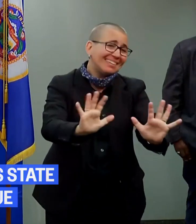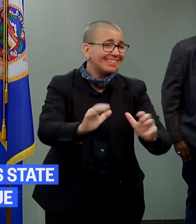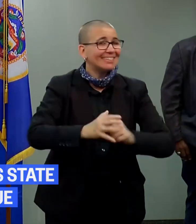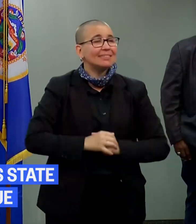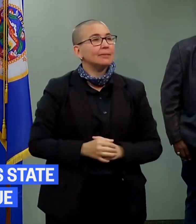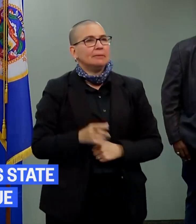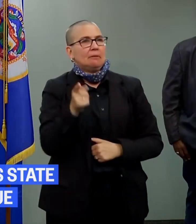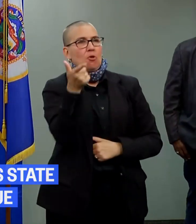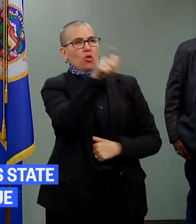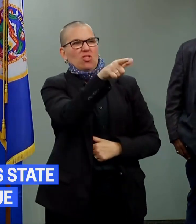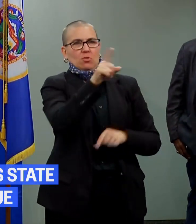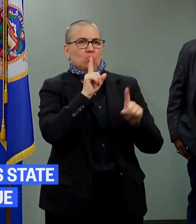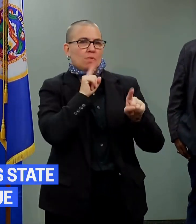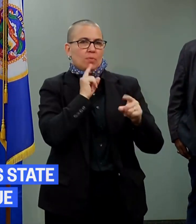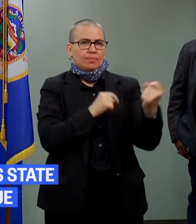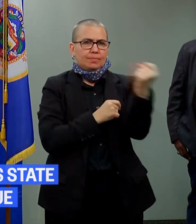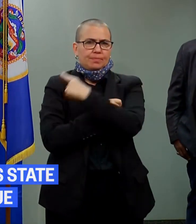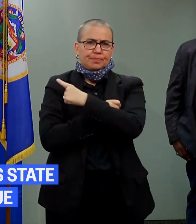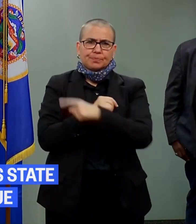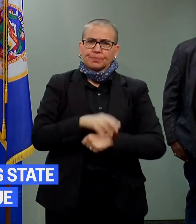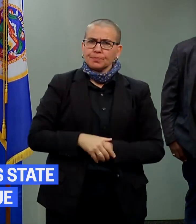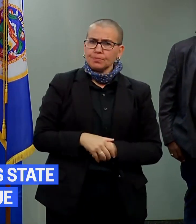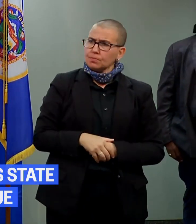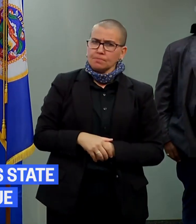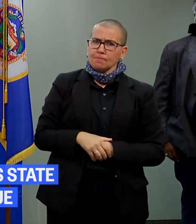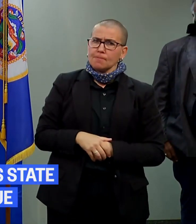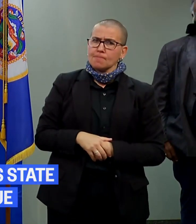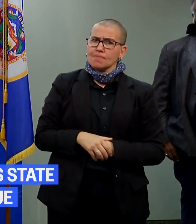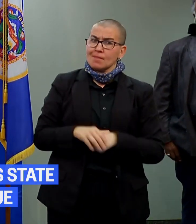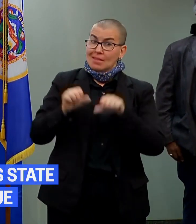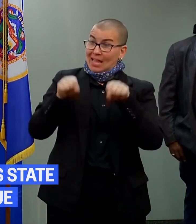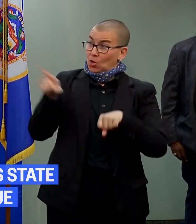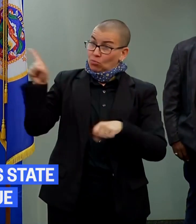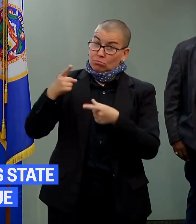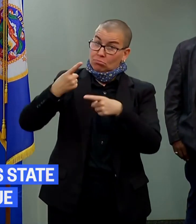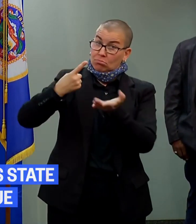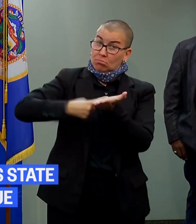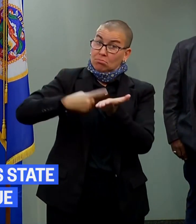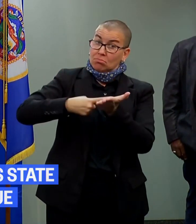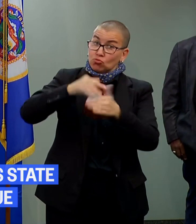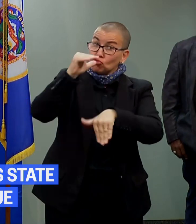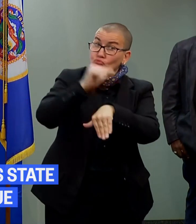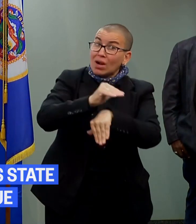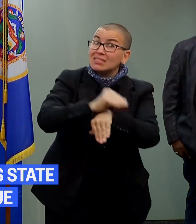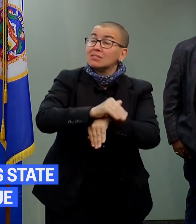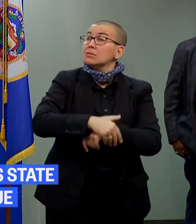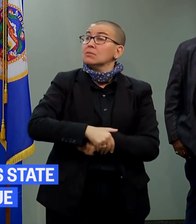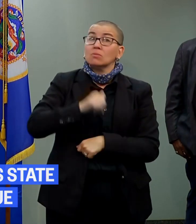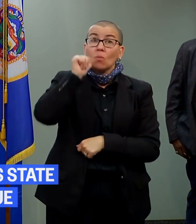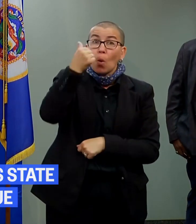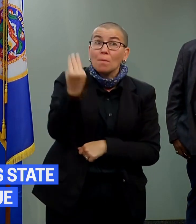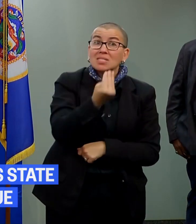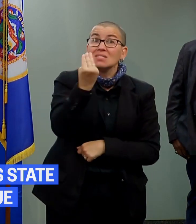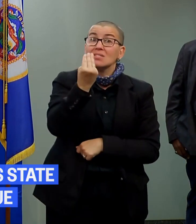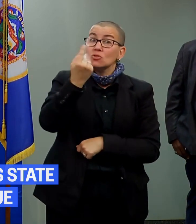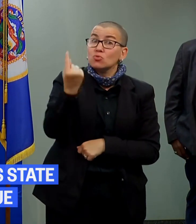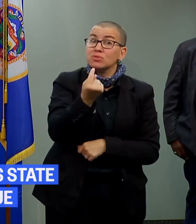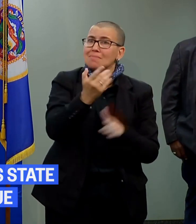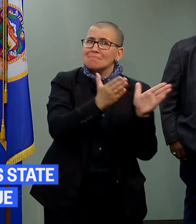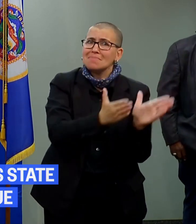Yes, sir. Governor, can you talk about tonight and the next couple of days what people, particularly in the worst hit